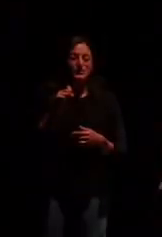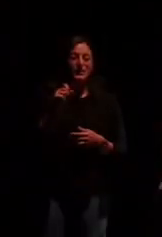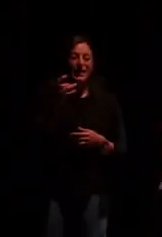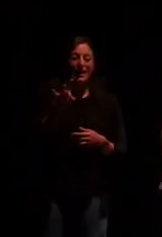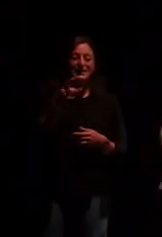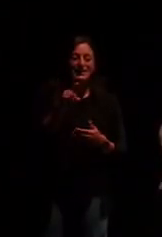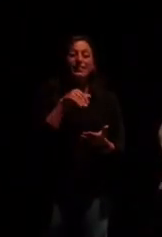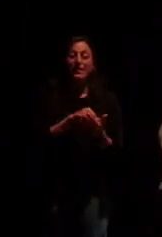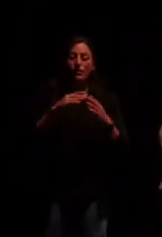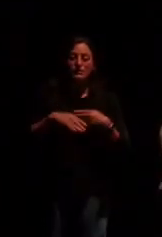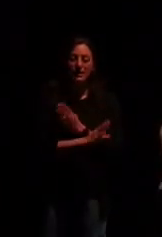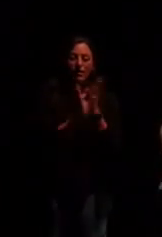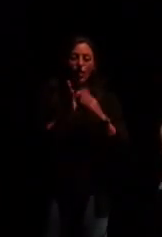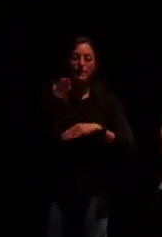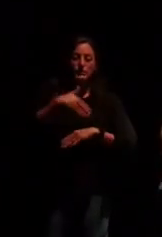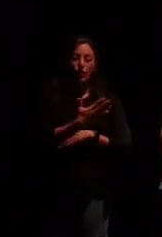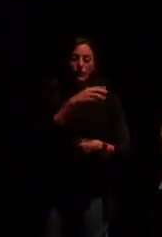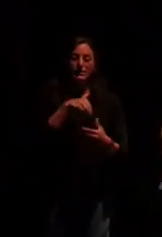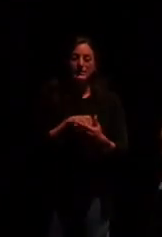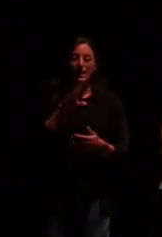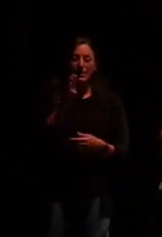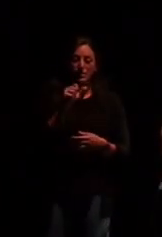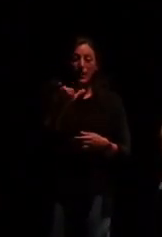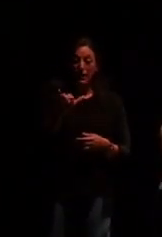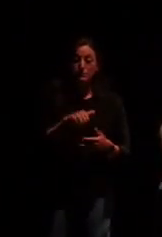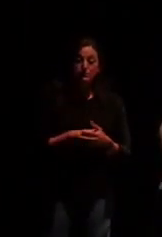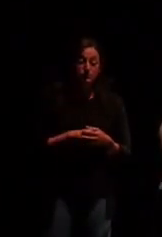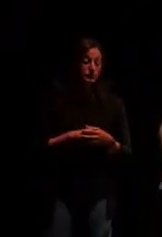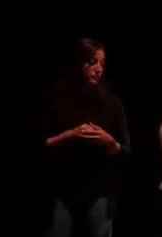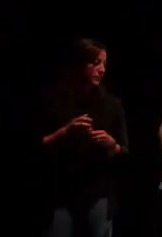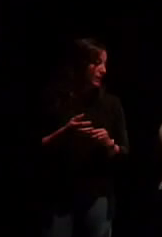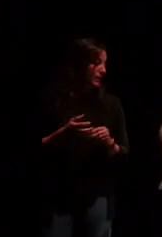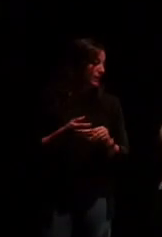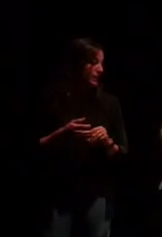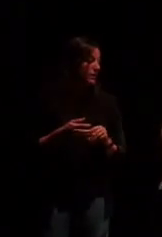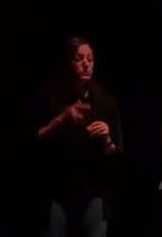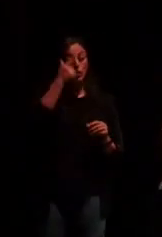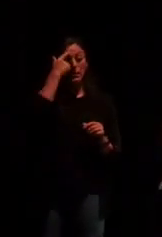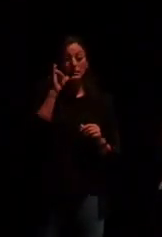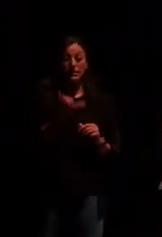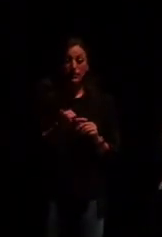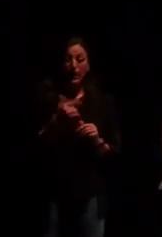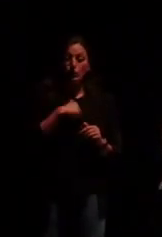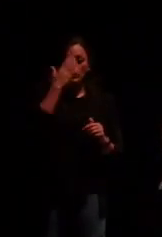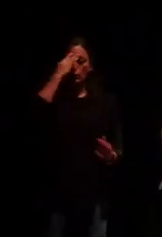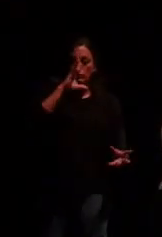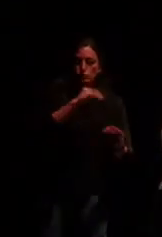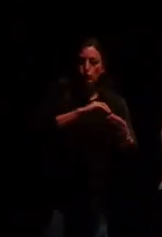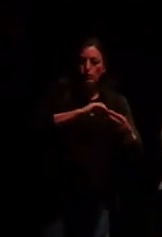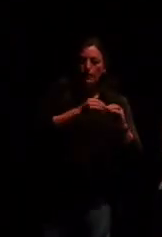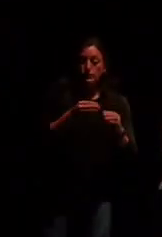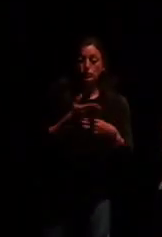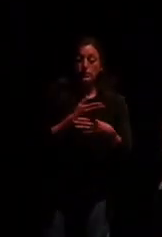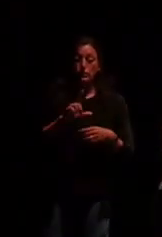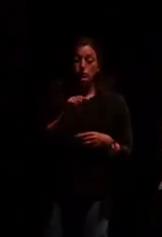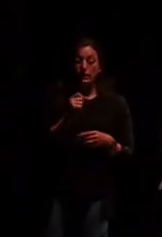180,000 common dolphins in the Bay of Biscay. So there is a stability in delphinid abundance in this area between 2011 and